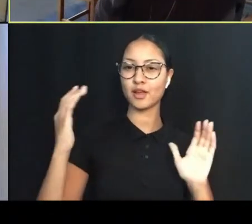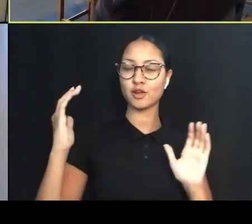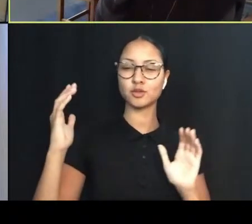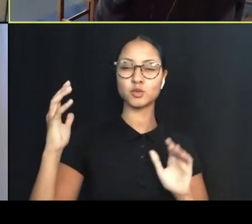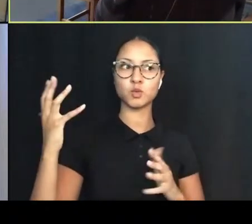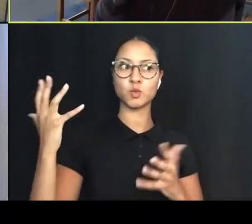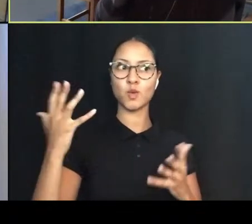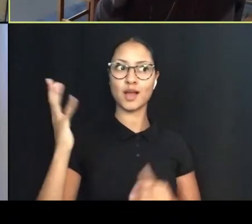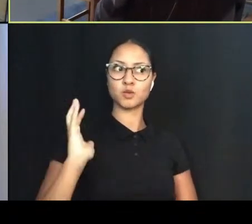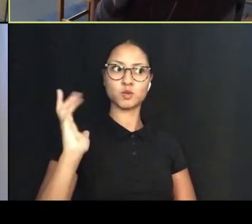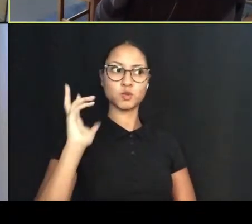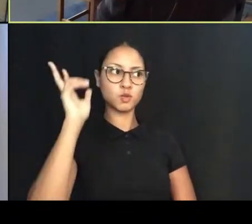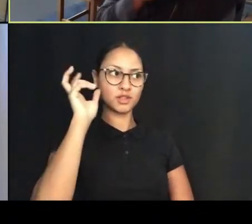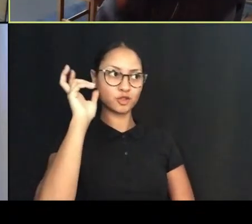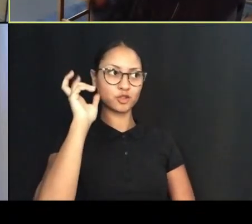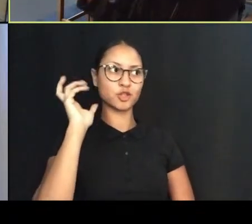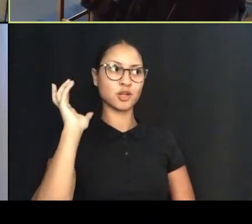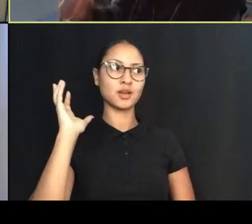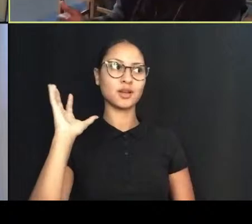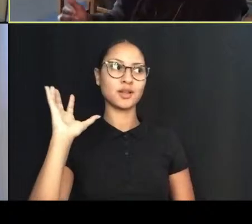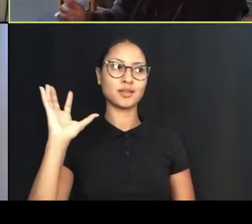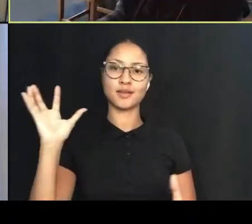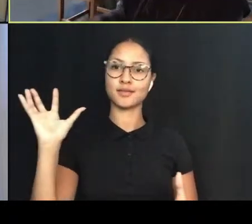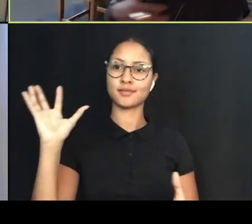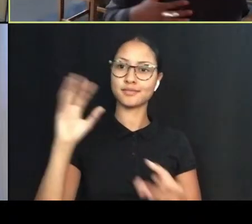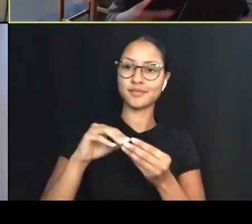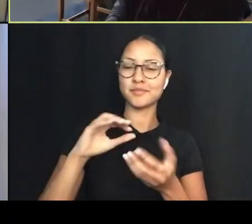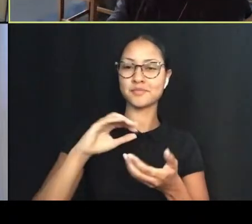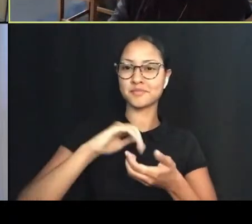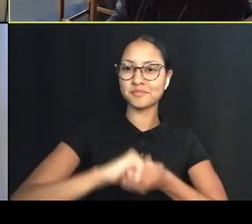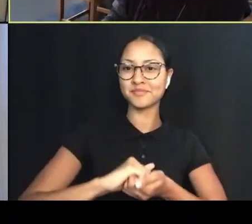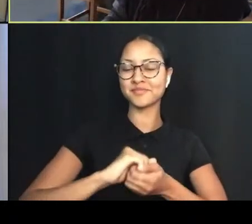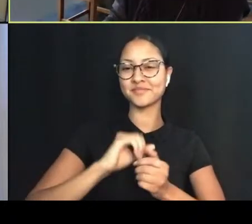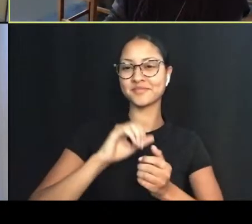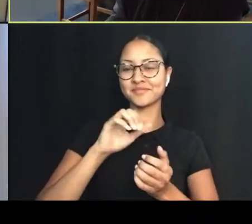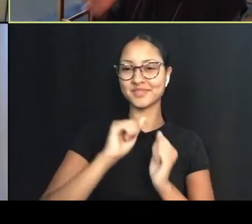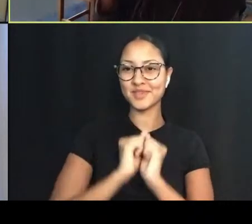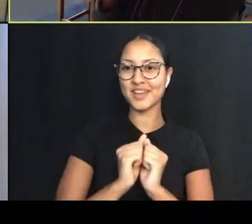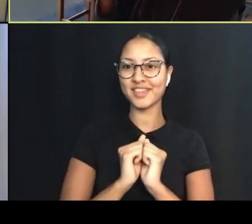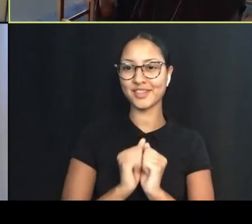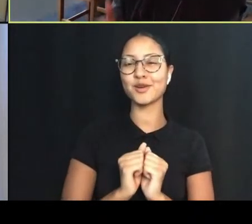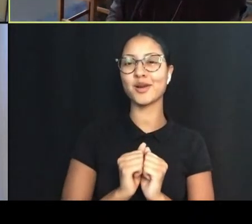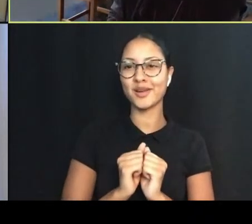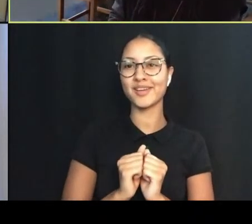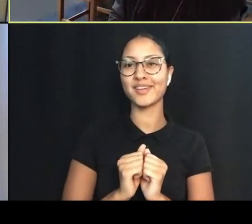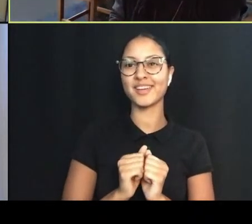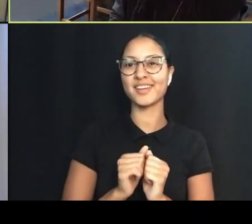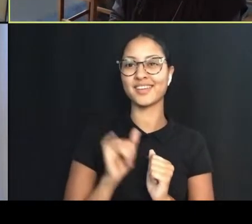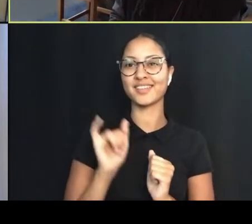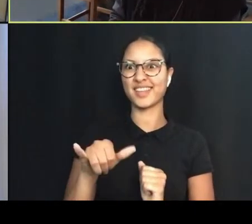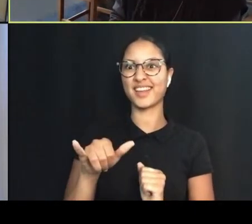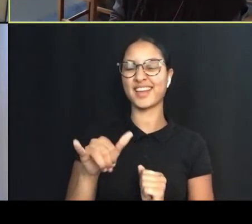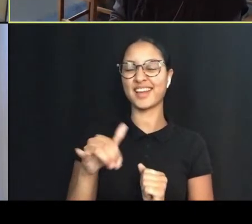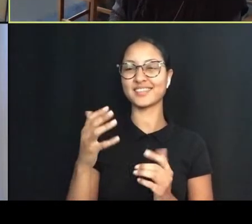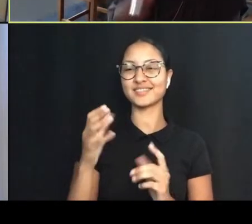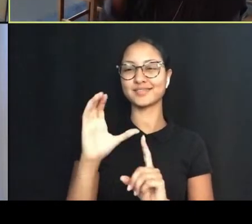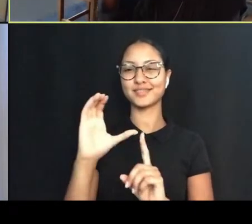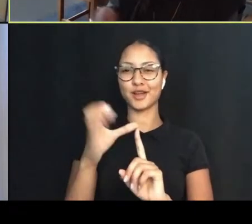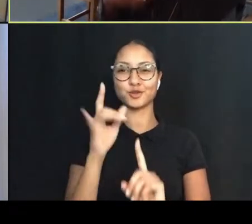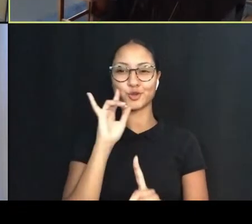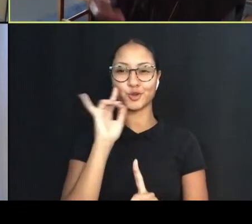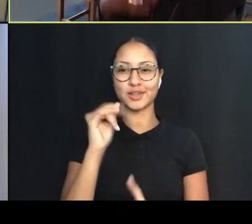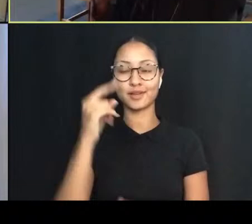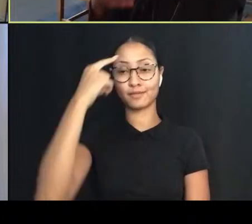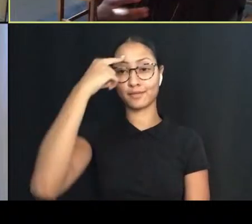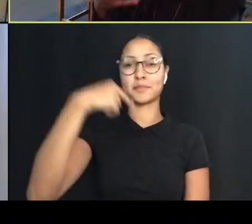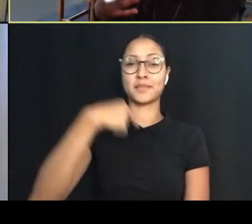like that as really fundamental hip hop language has been a big piece of like what culture looks like for me, and like how to make